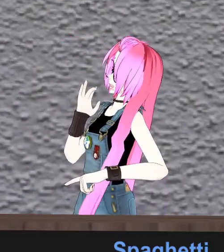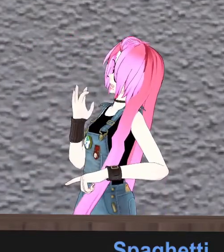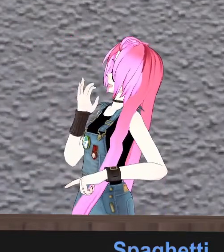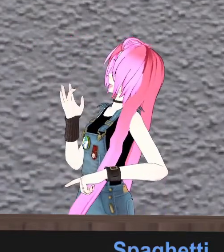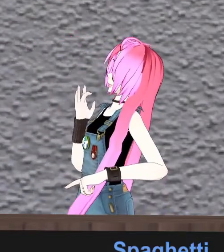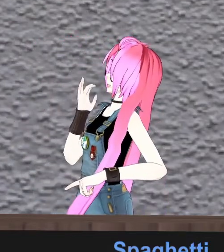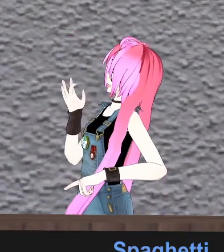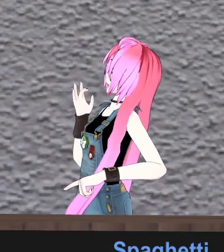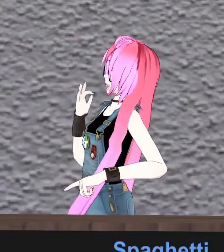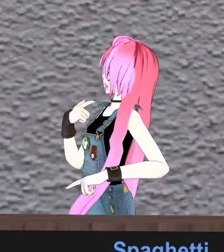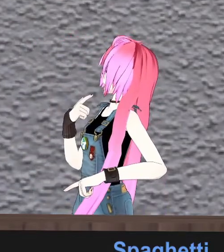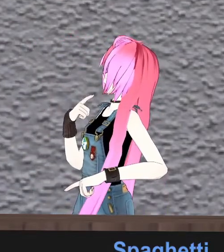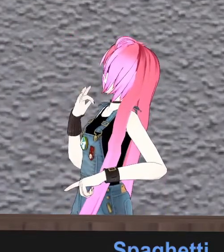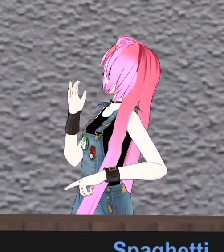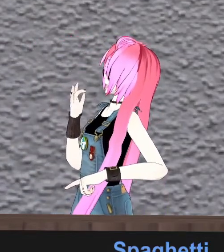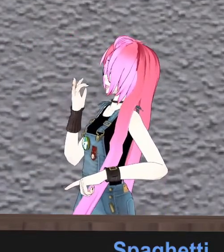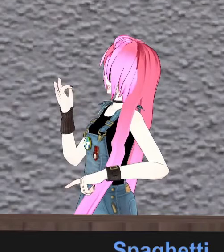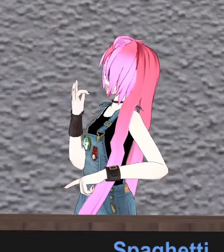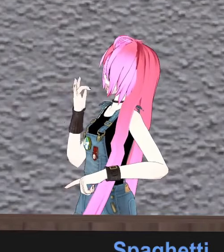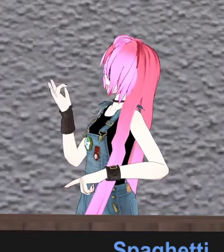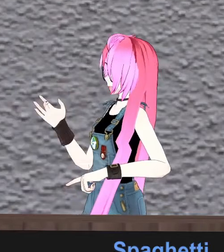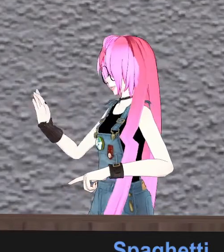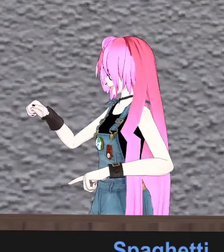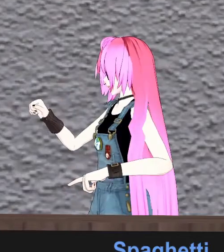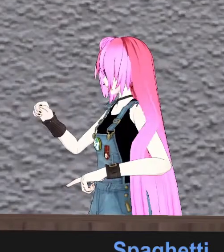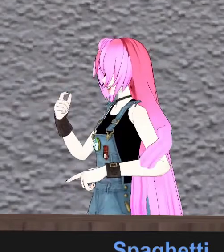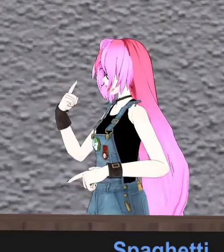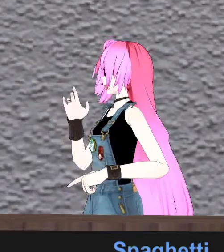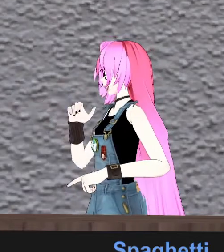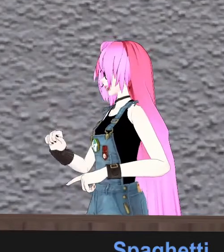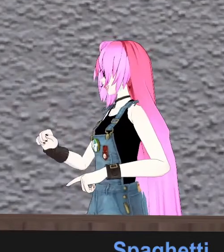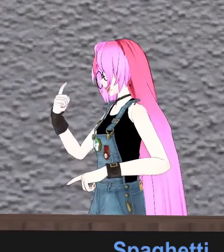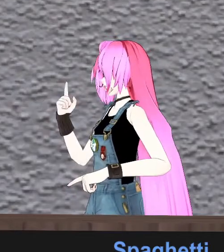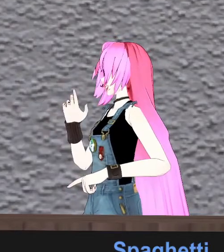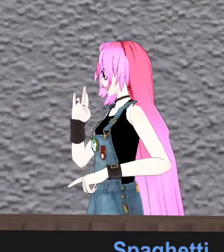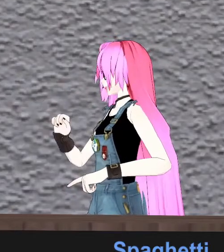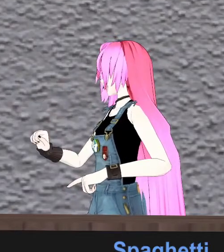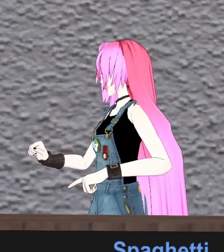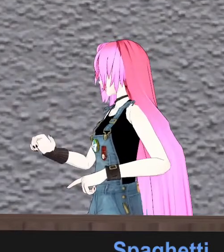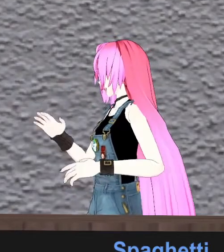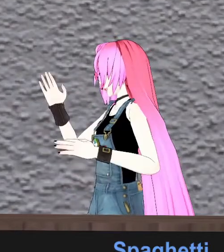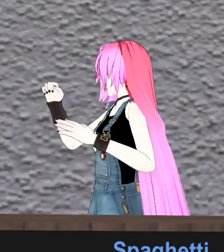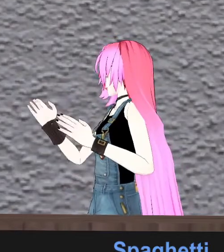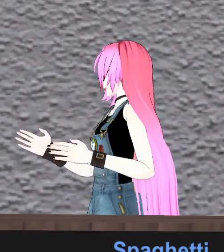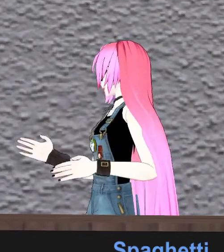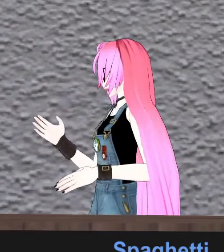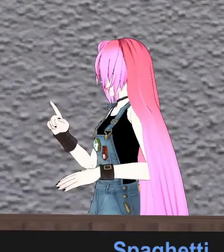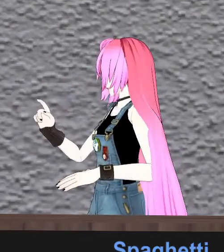finger like on the chin. I've seen that. Yeah, I think it's old. I think it's old. I learned it from an old person. You